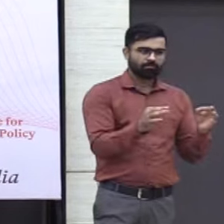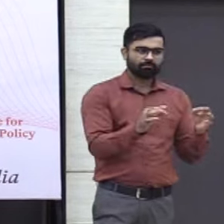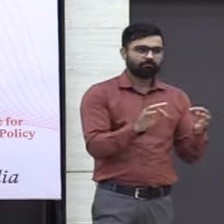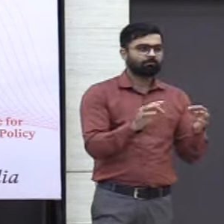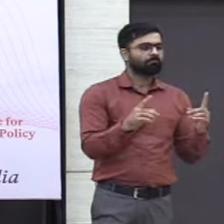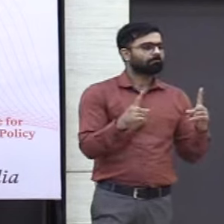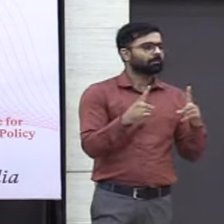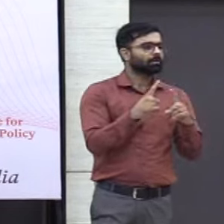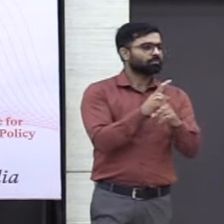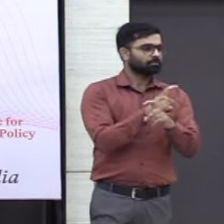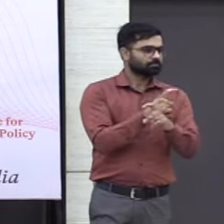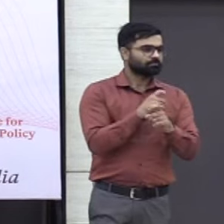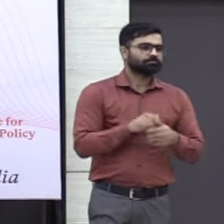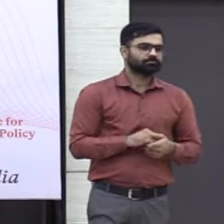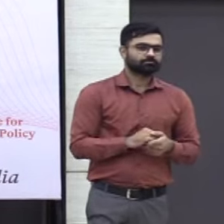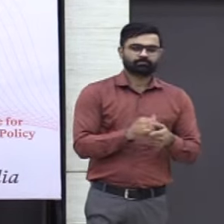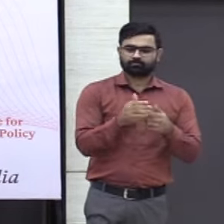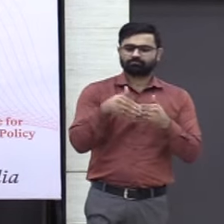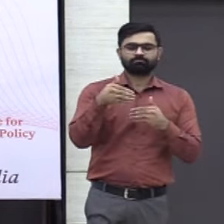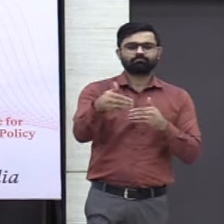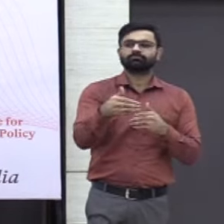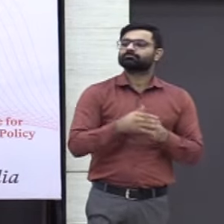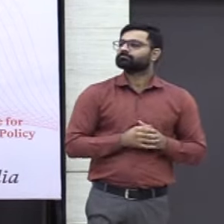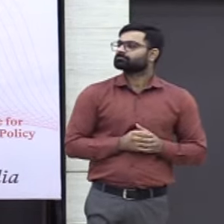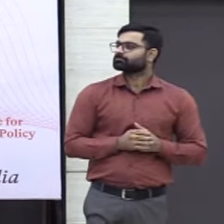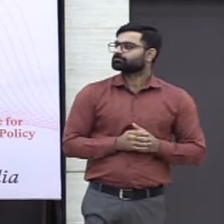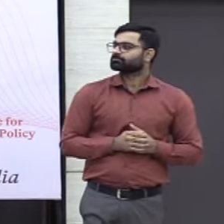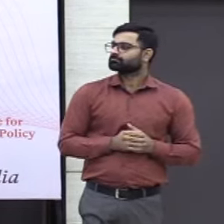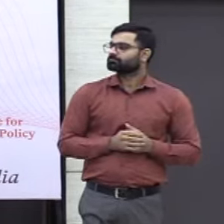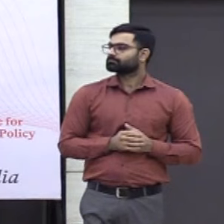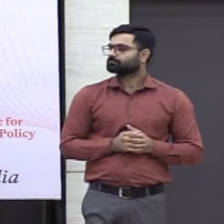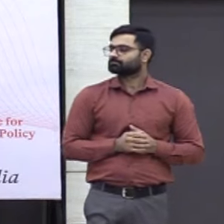oppressive than what it was earlier.